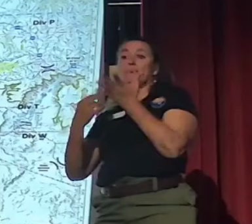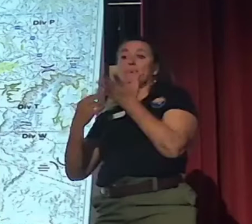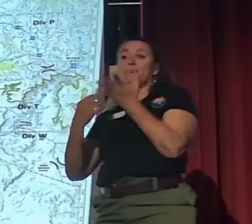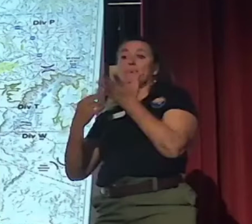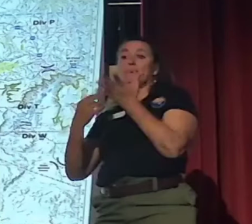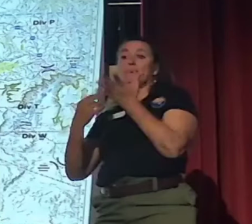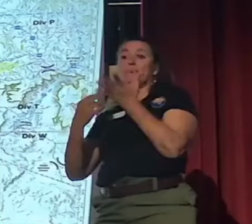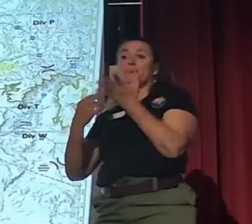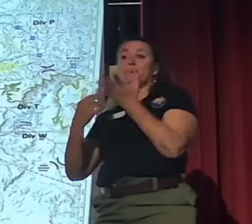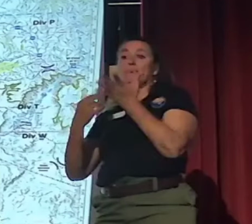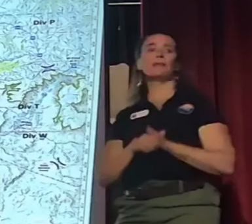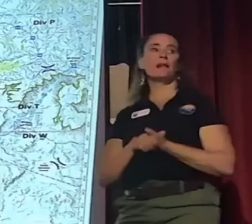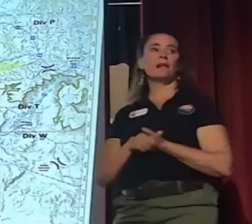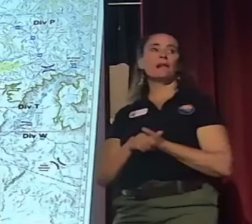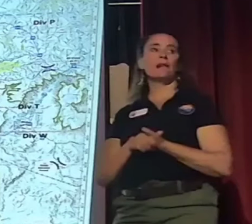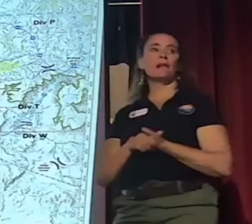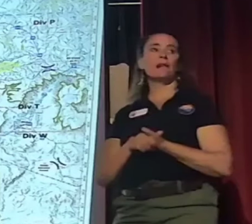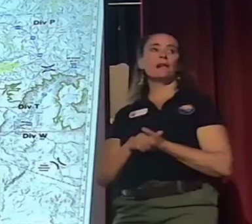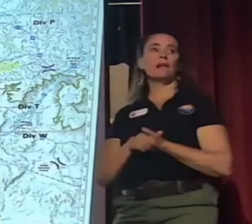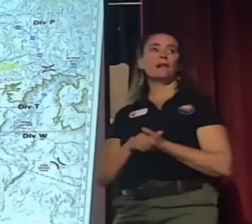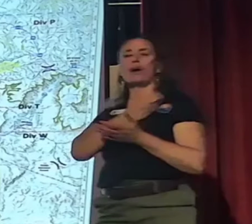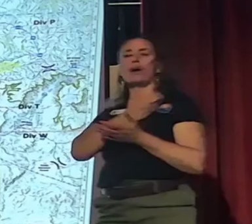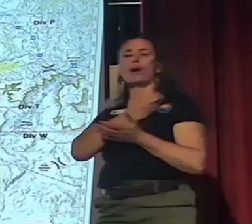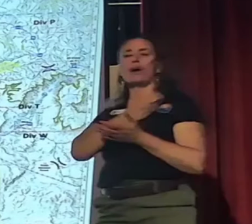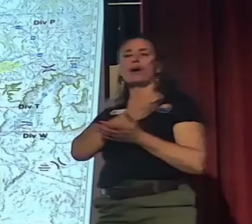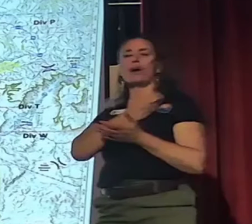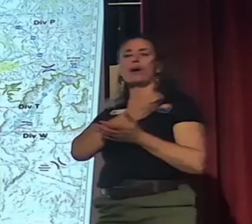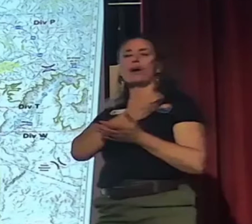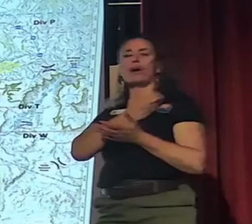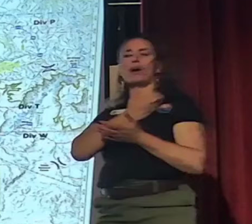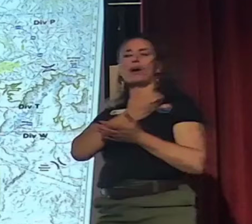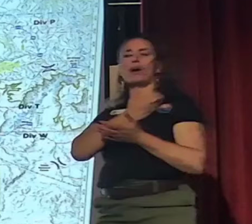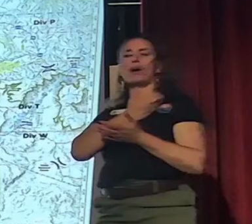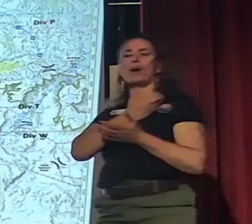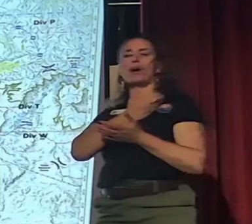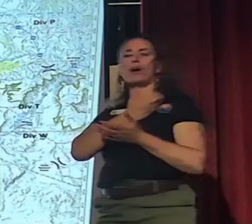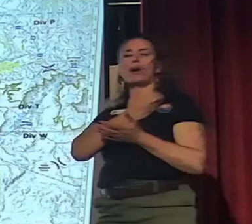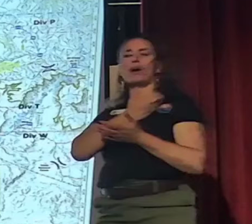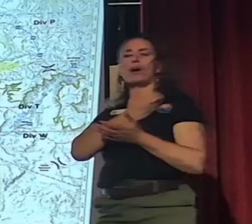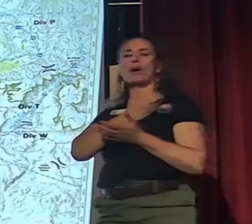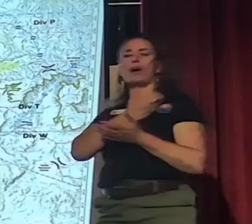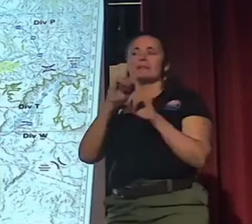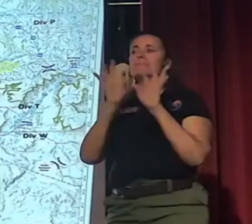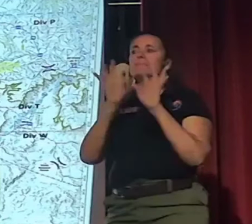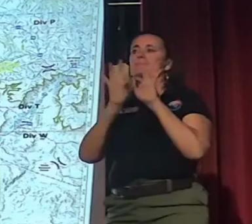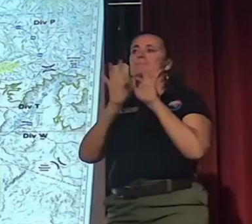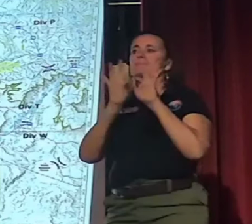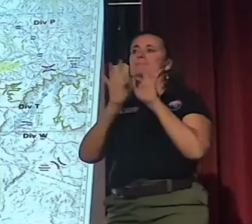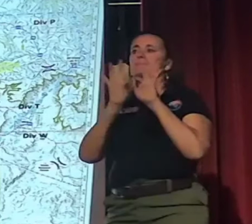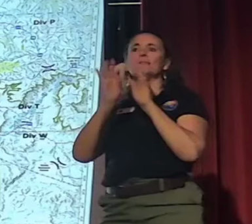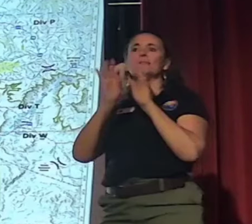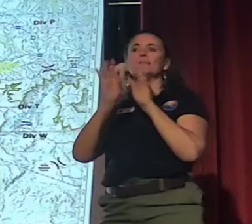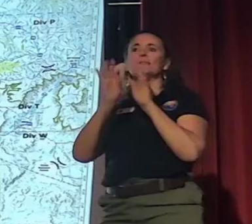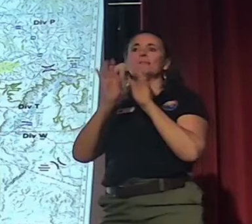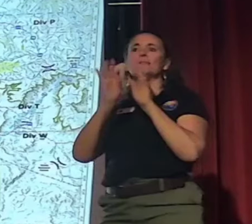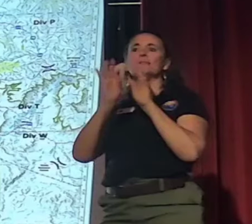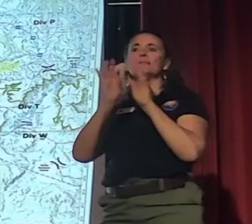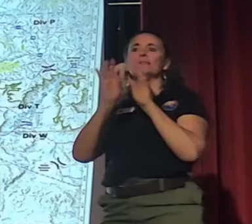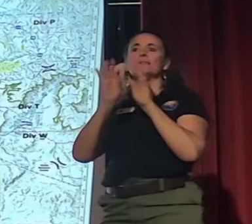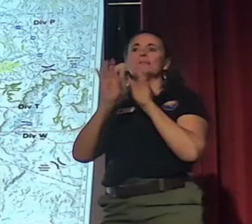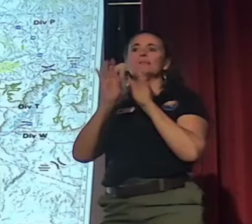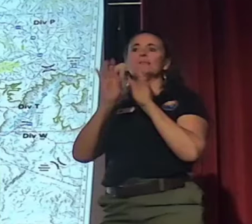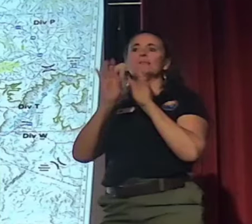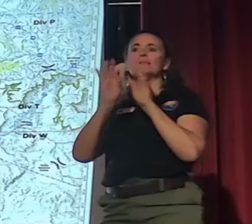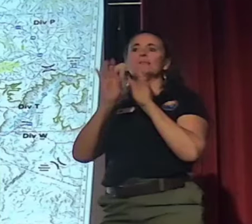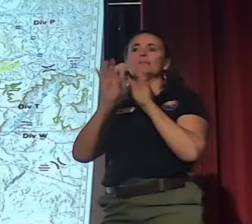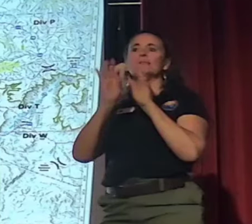And that will be our intent each day, is to make sure that you're getting timely information and understand what we're doing